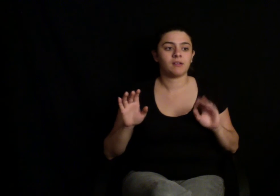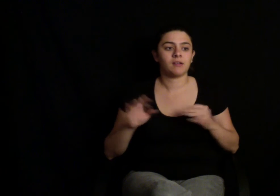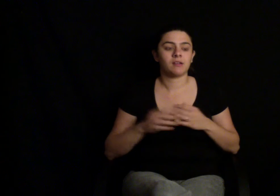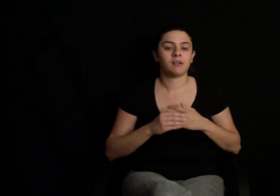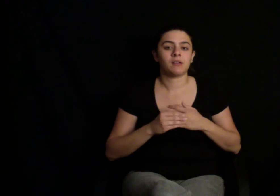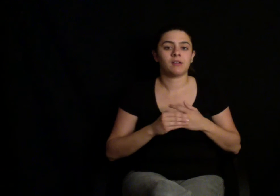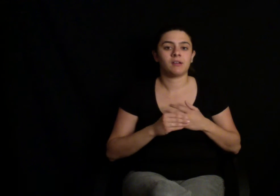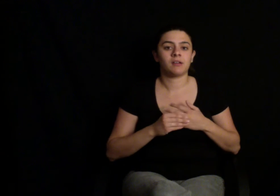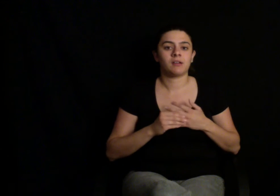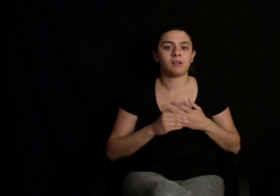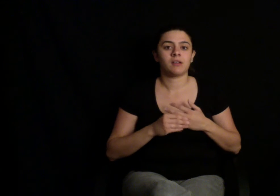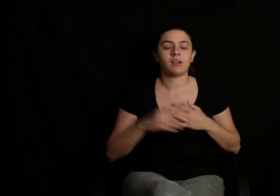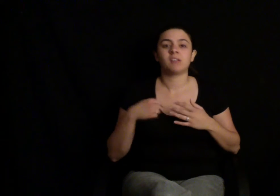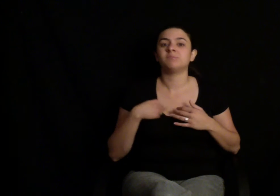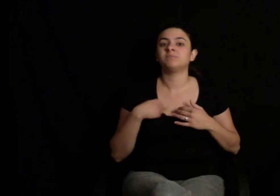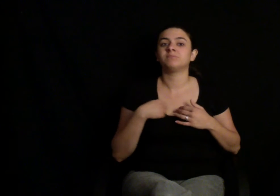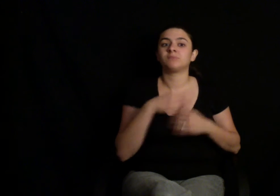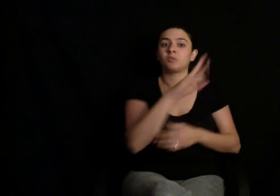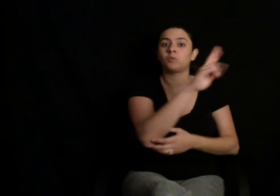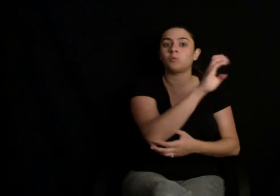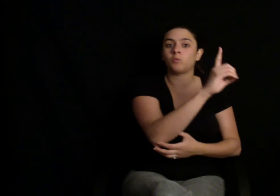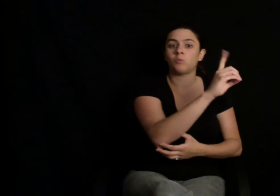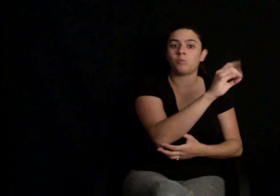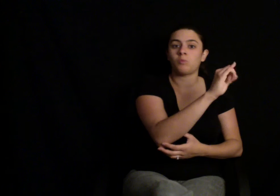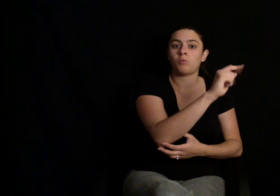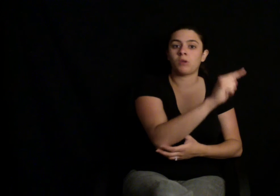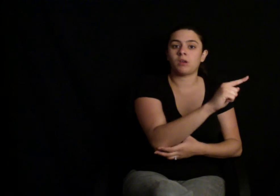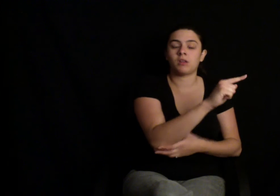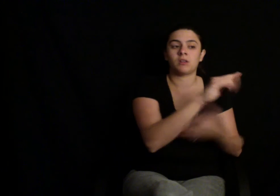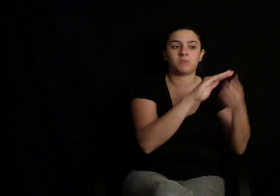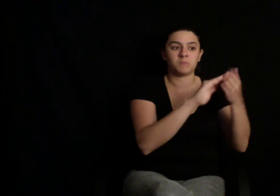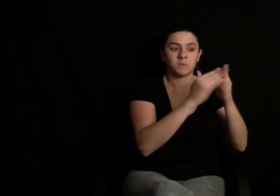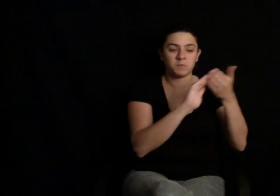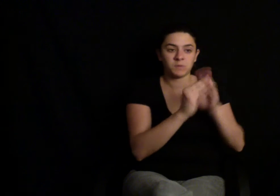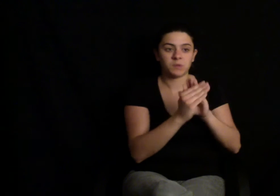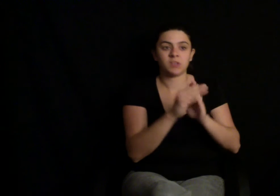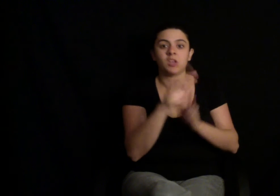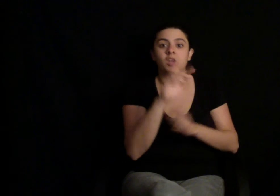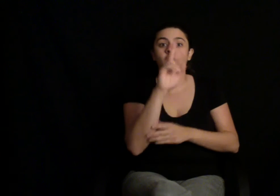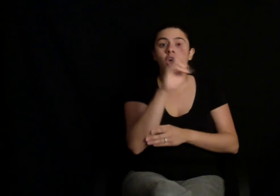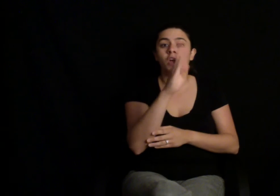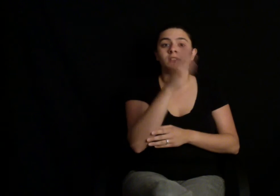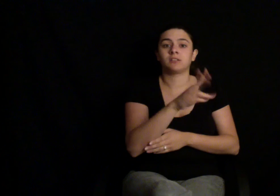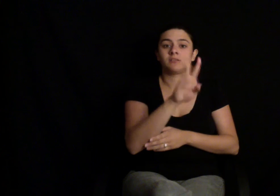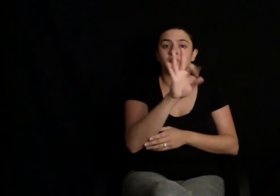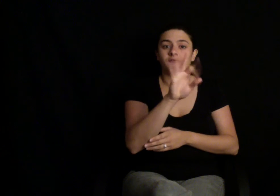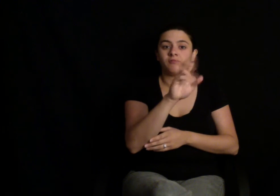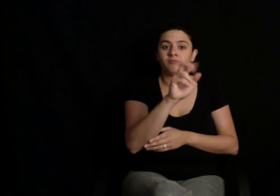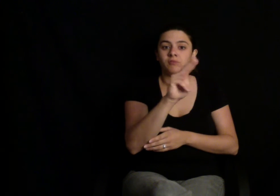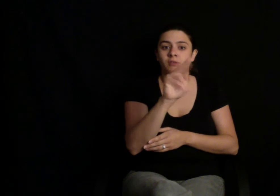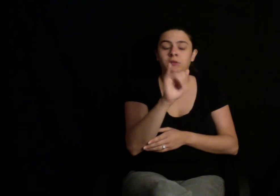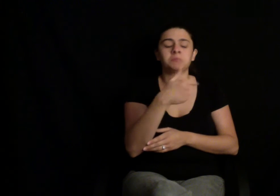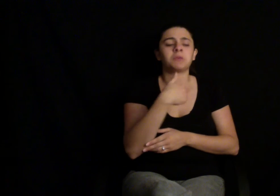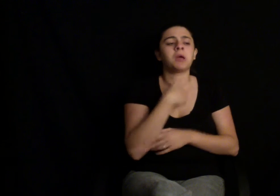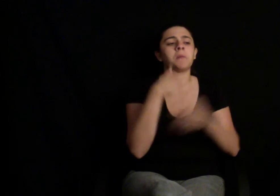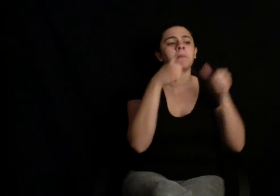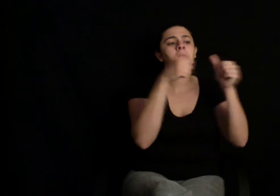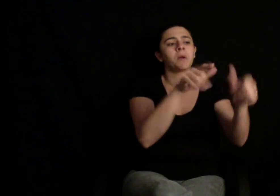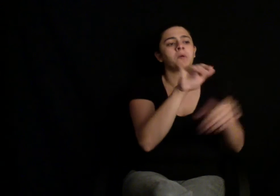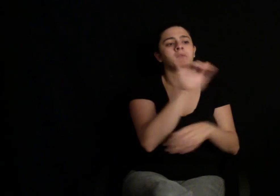R Funny. It's a really cool community on Reddit, and I guess everybody else on Reddit thought it was funny too, and they upvoted